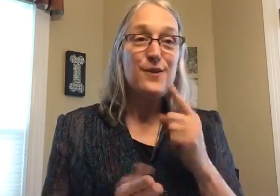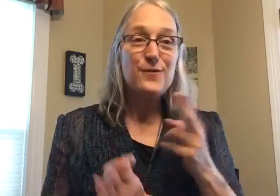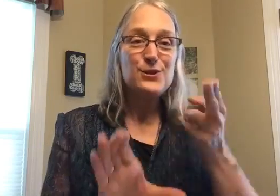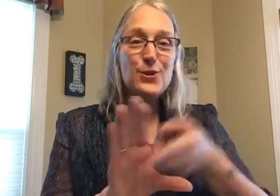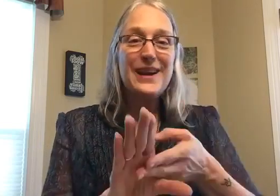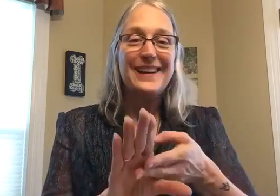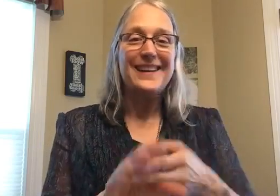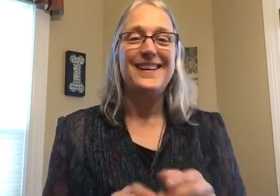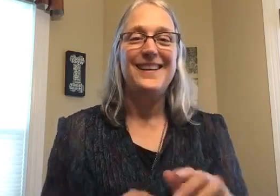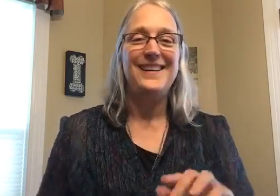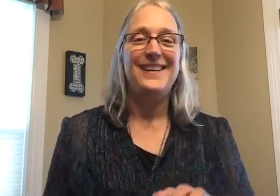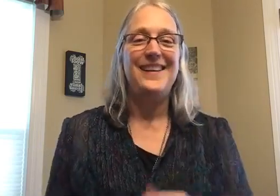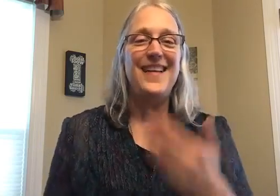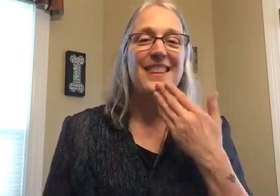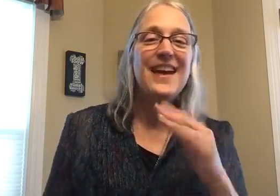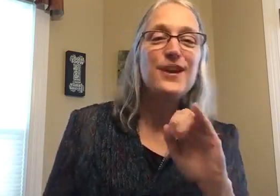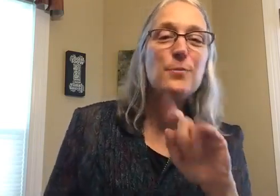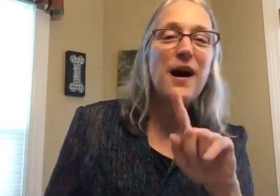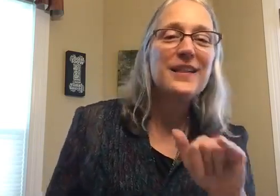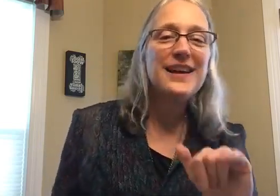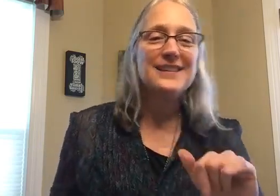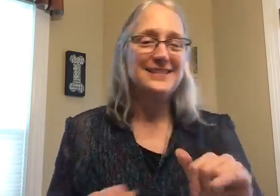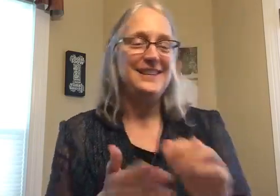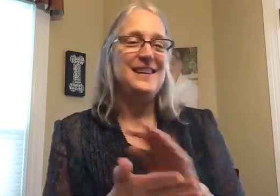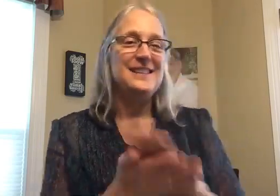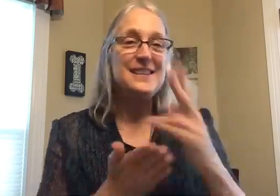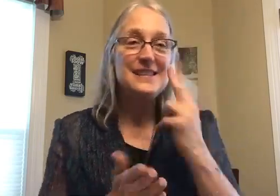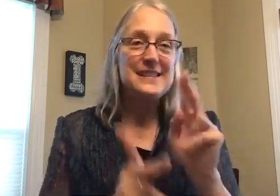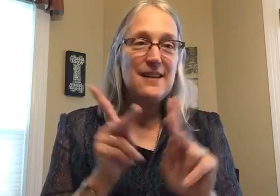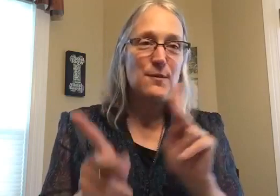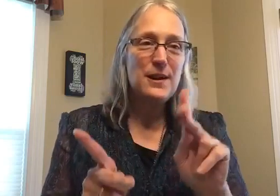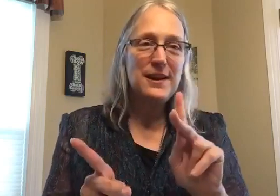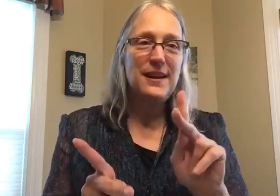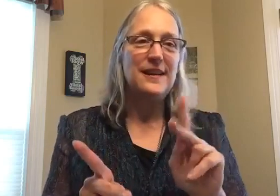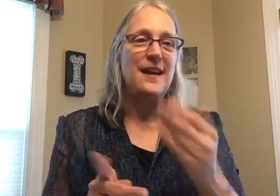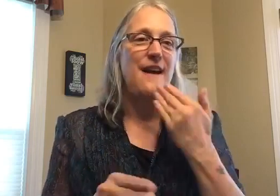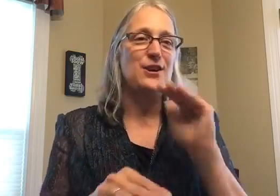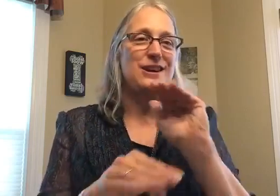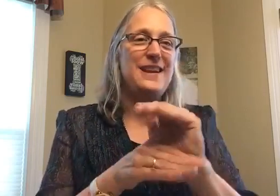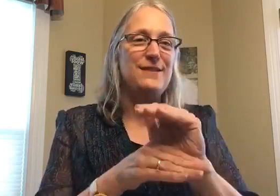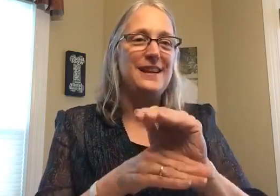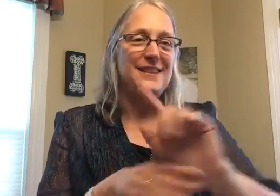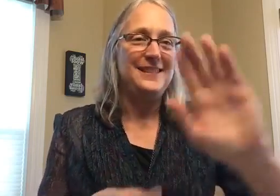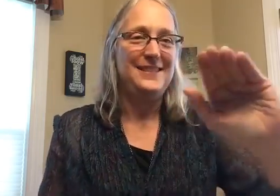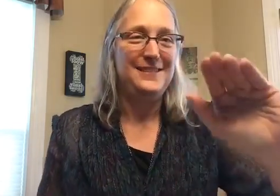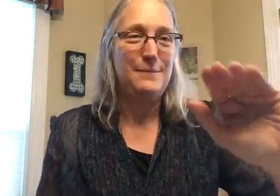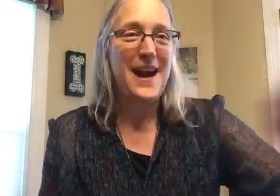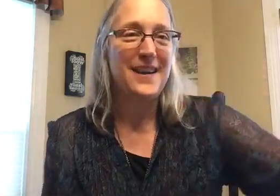for joining. Thank you, Paula. Nice to see everybody. Have a good evening. Bye.